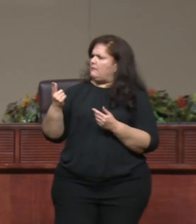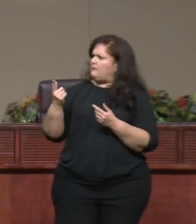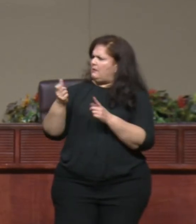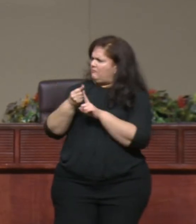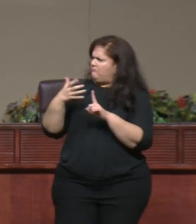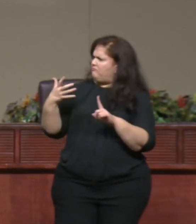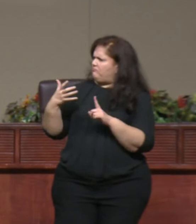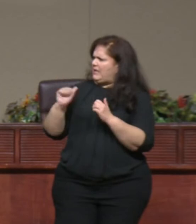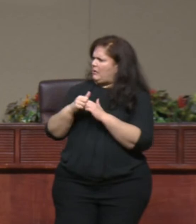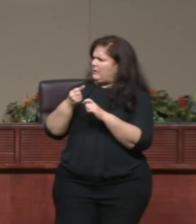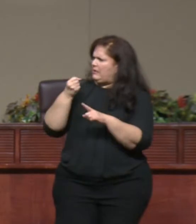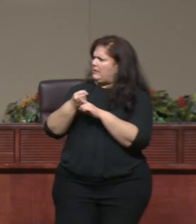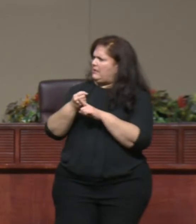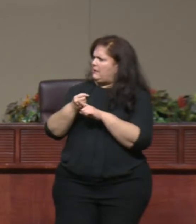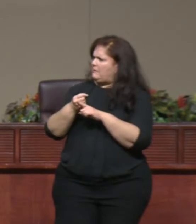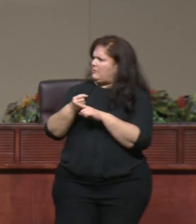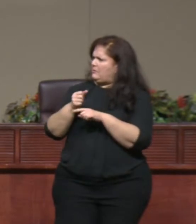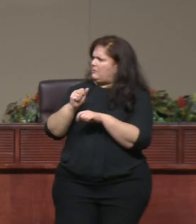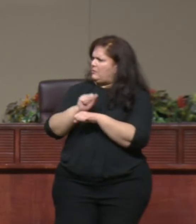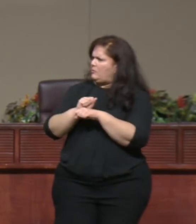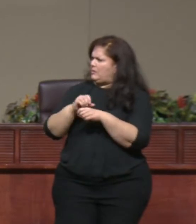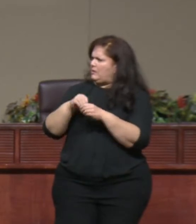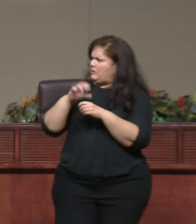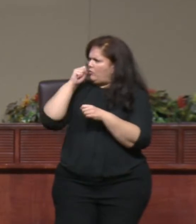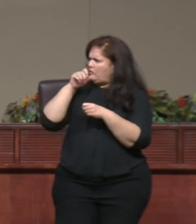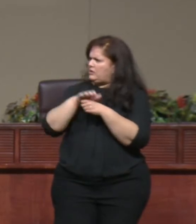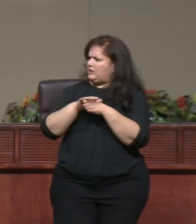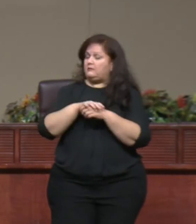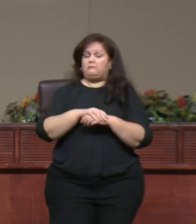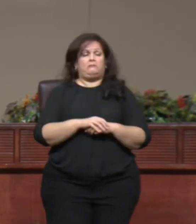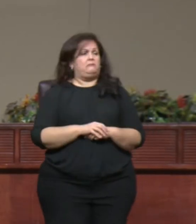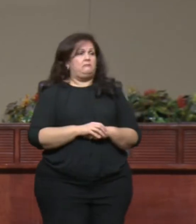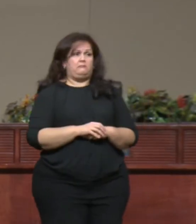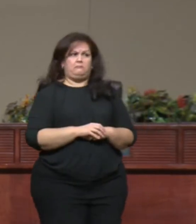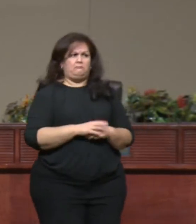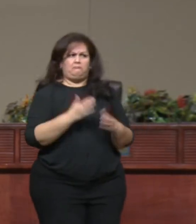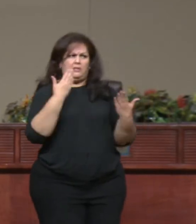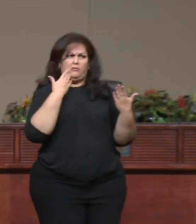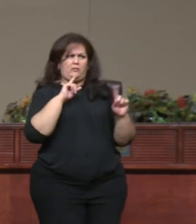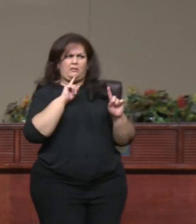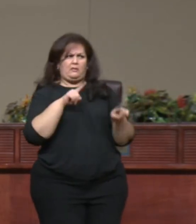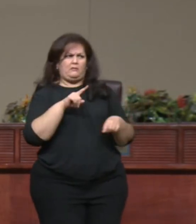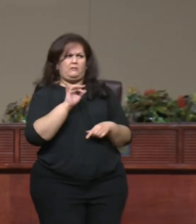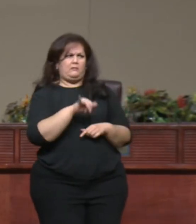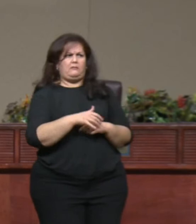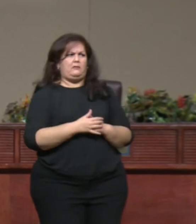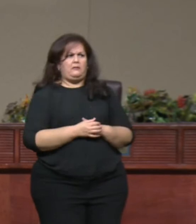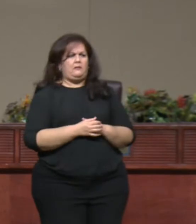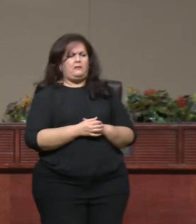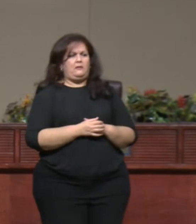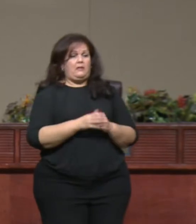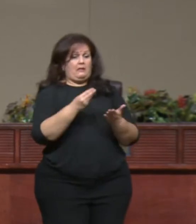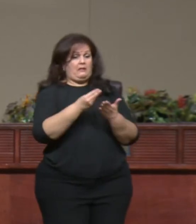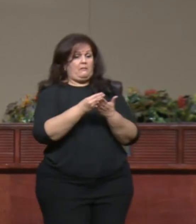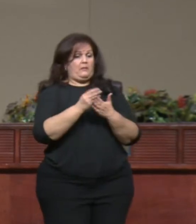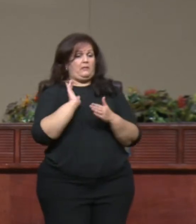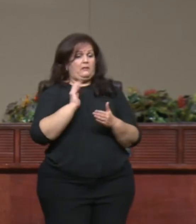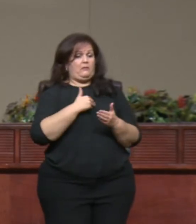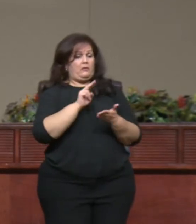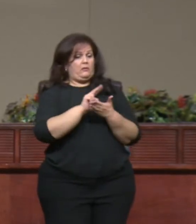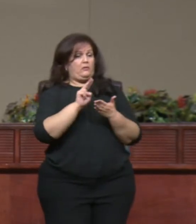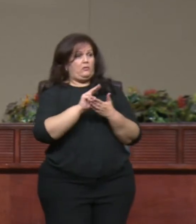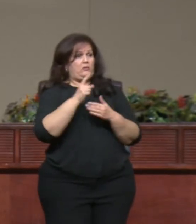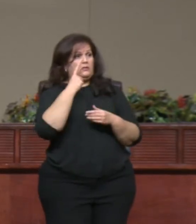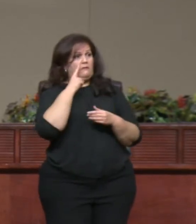How will this impact efforts in Orange County? So I don't know the answer to that. The money that we are using for